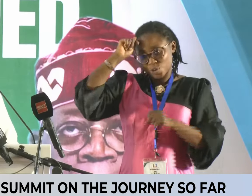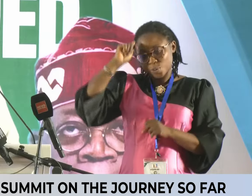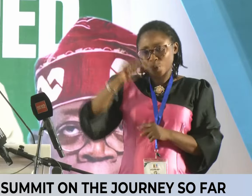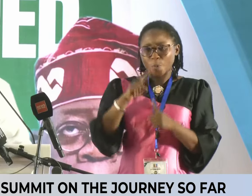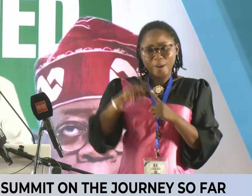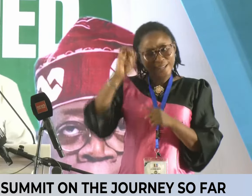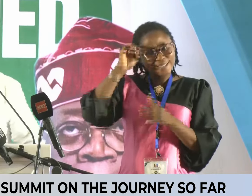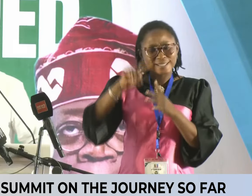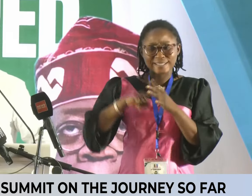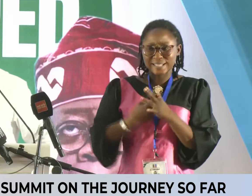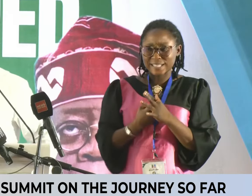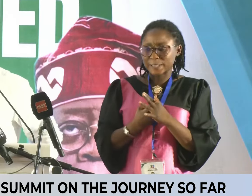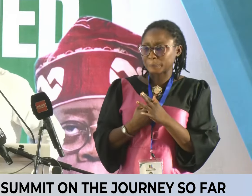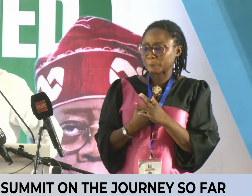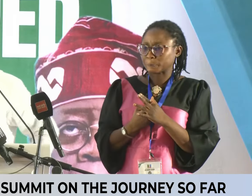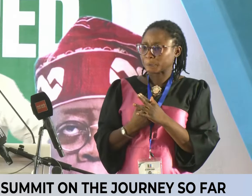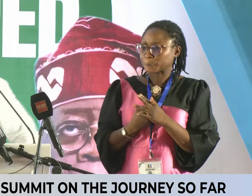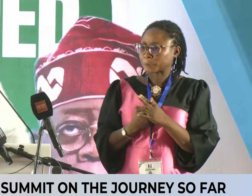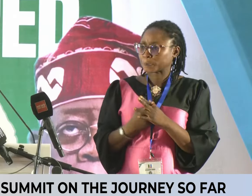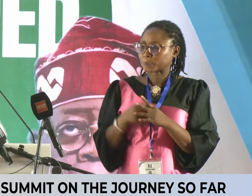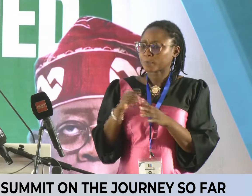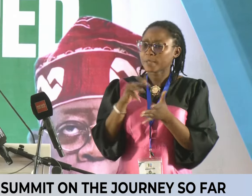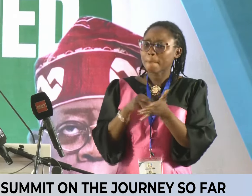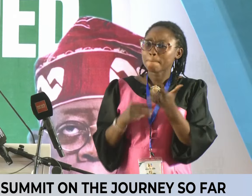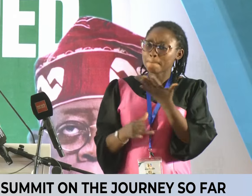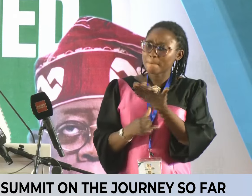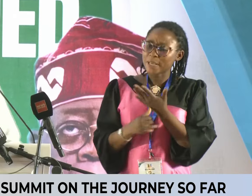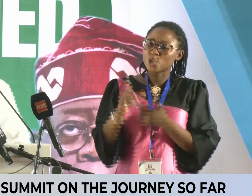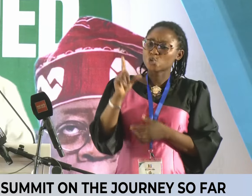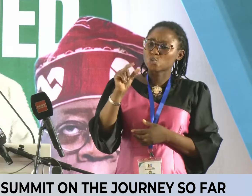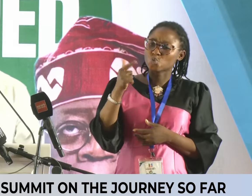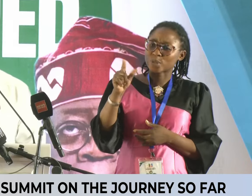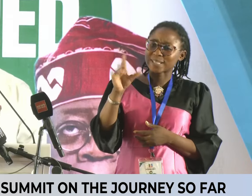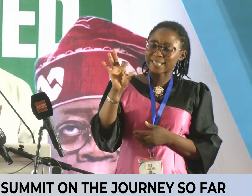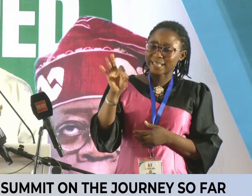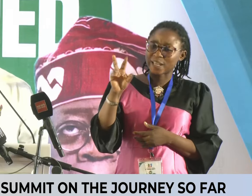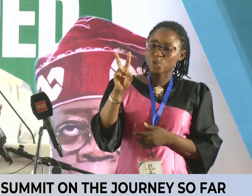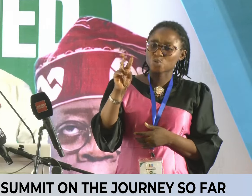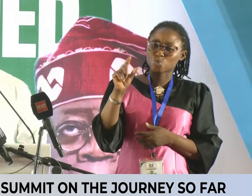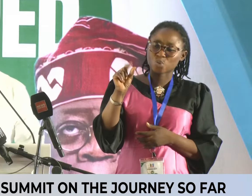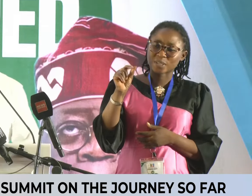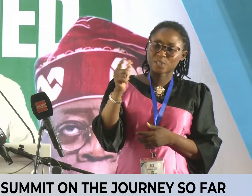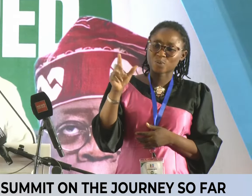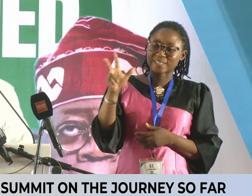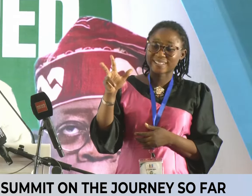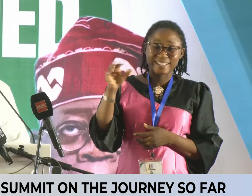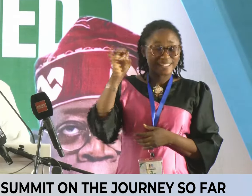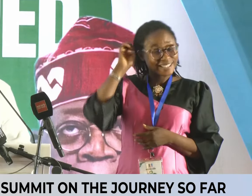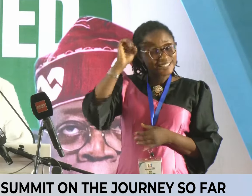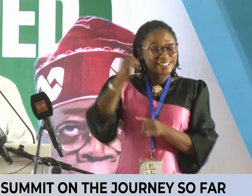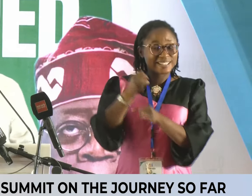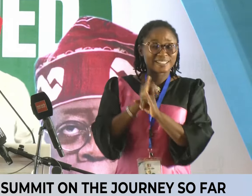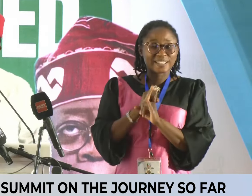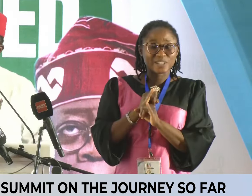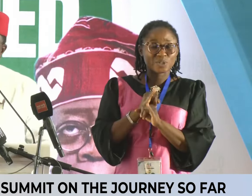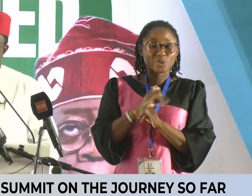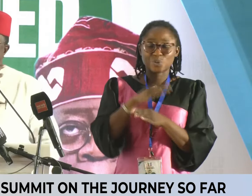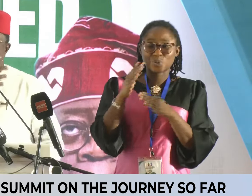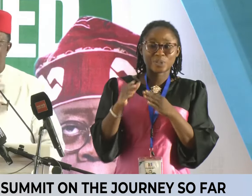came on board May 29, 2023, he inherited a total number of